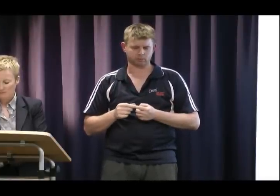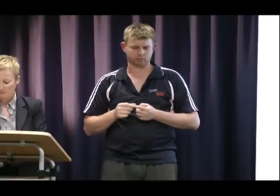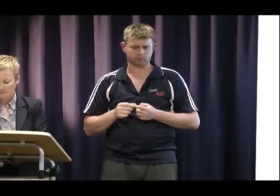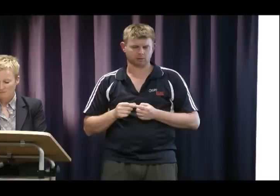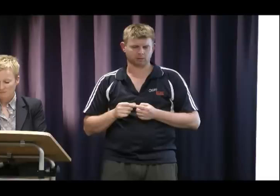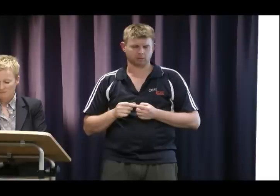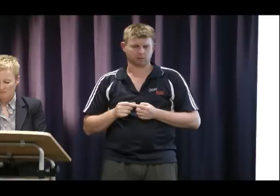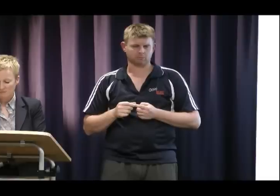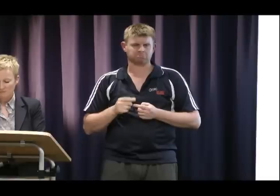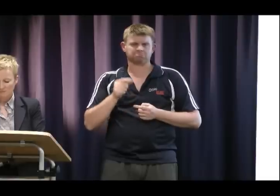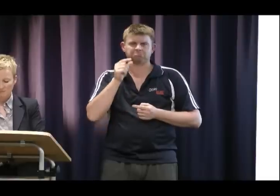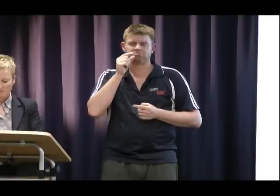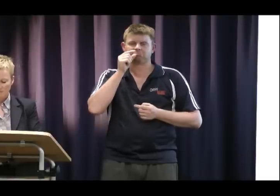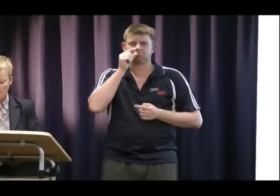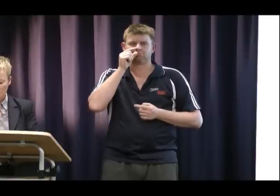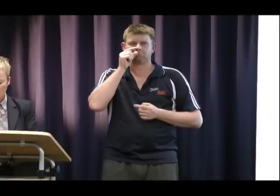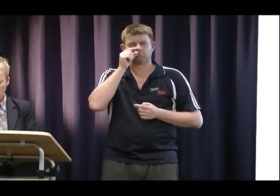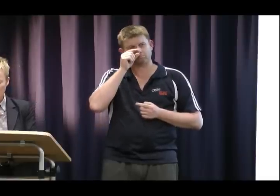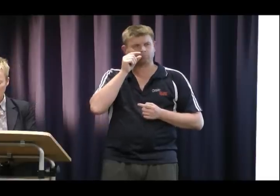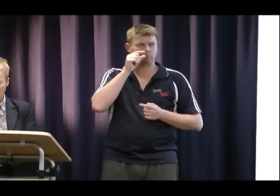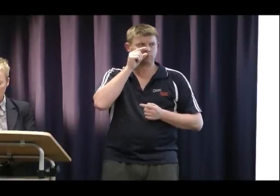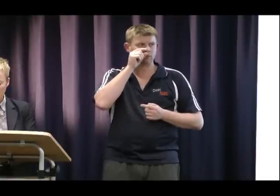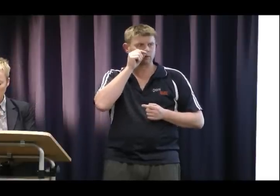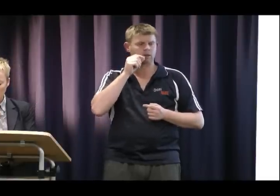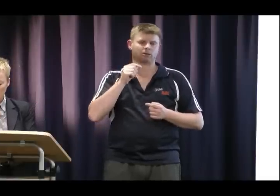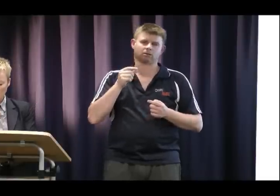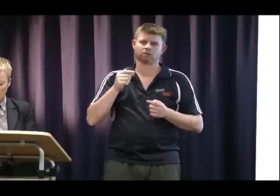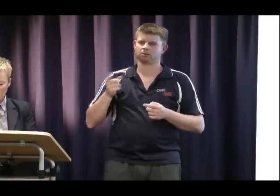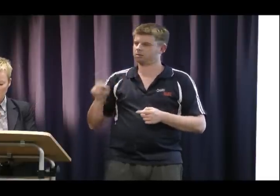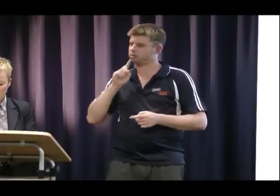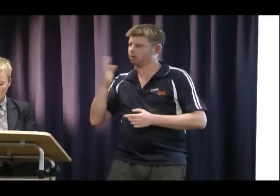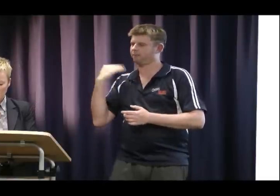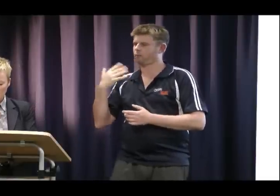So big car parking bays.